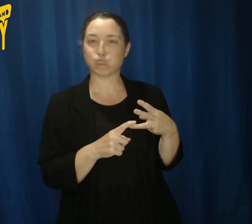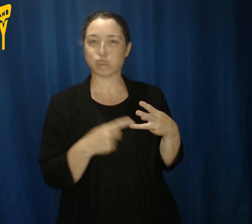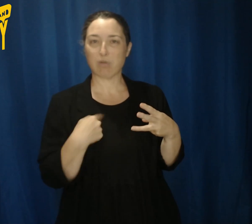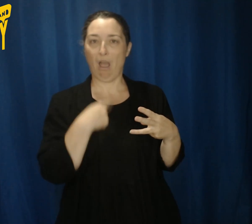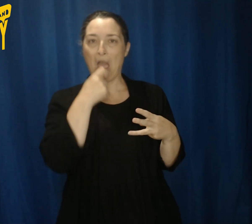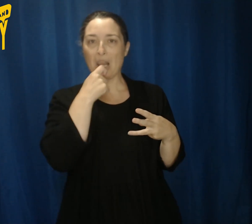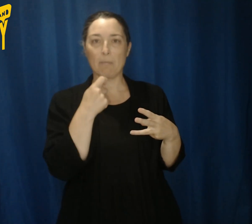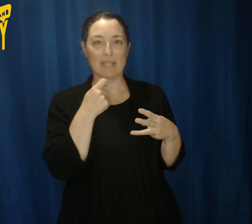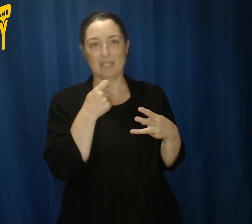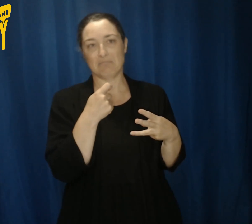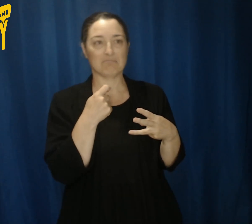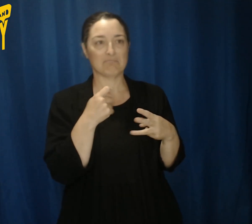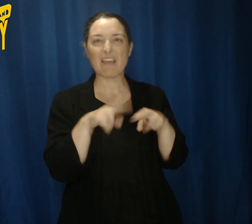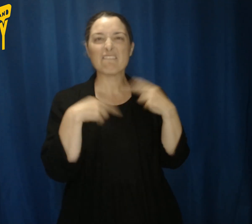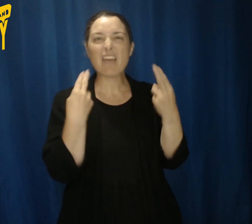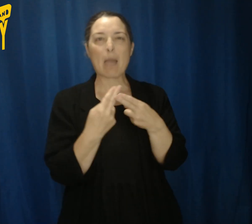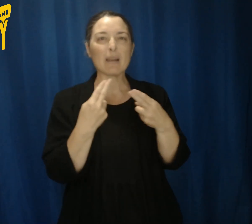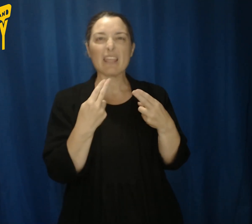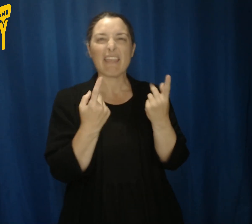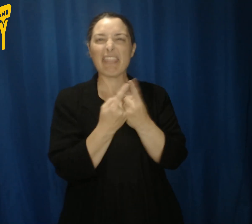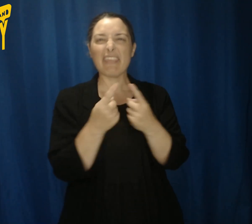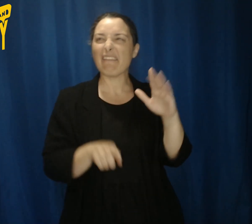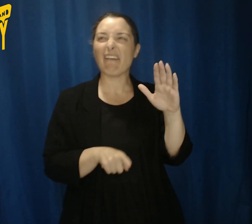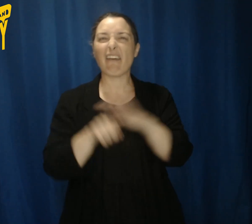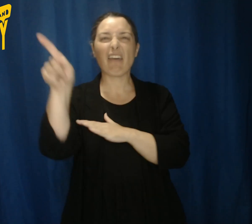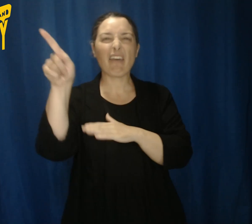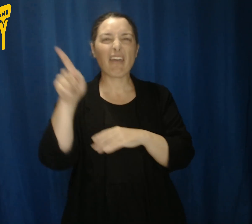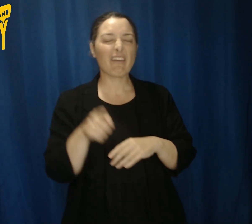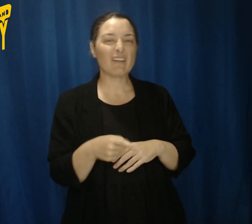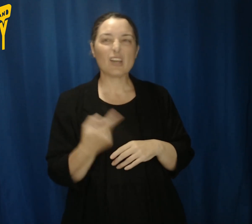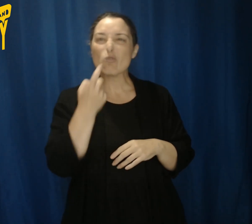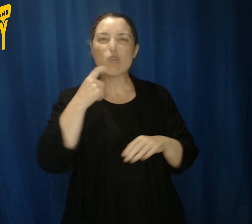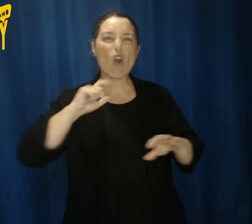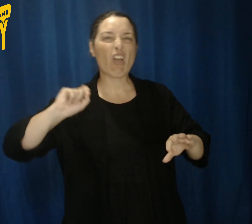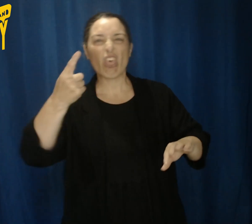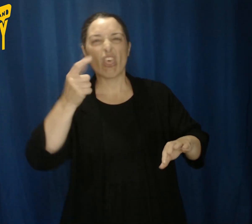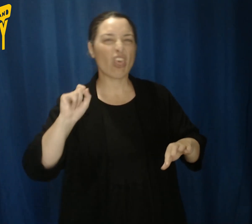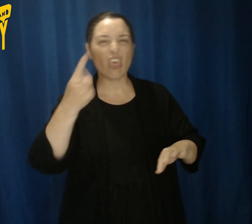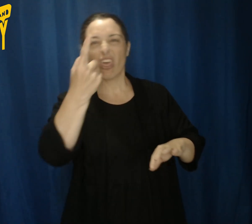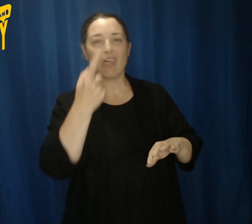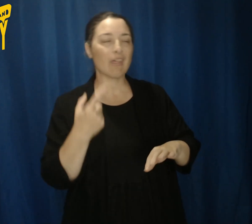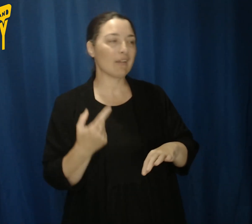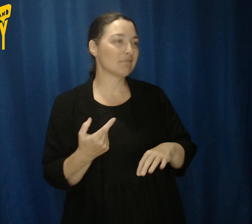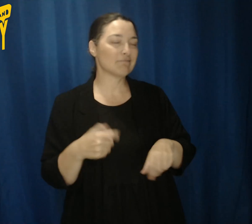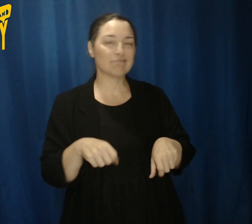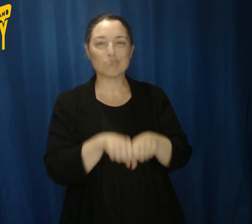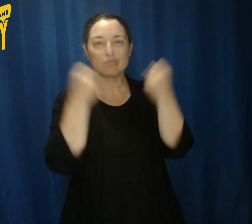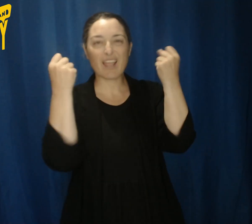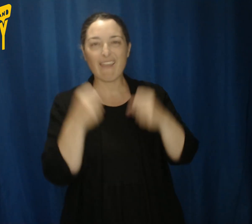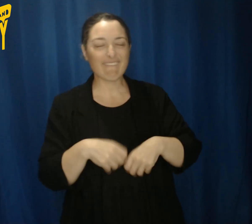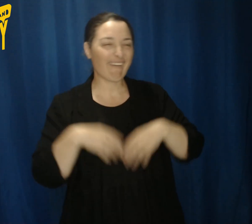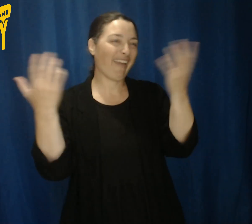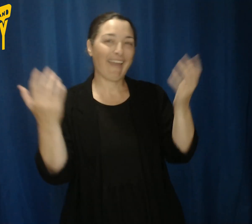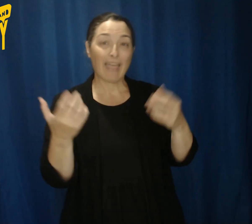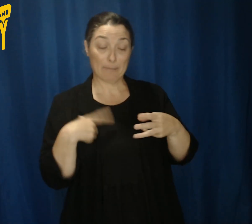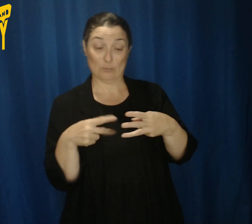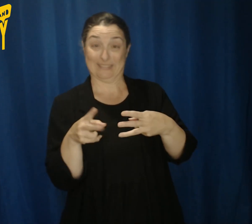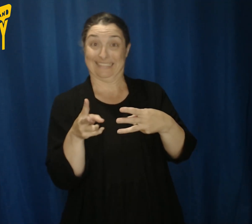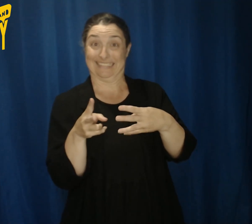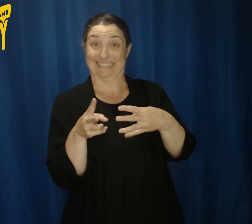at family outings and go and throw rocks at the something and smash this on the something, because the other 2, just being slightly